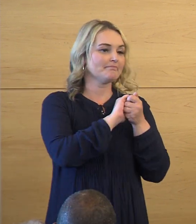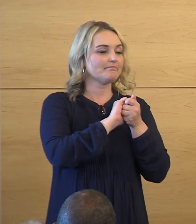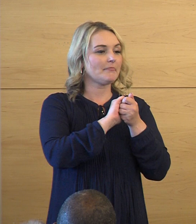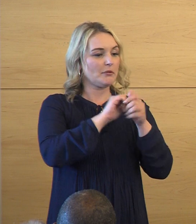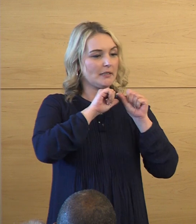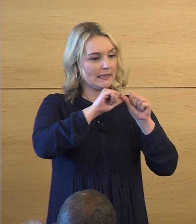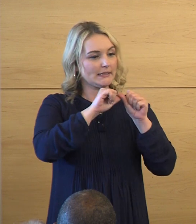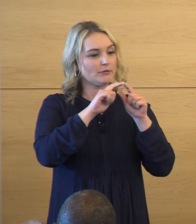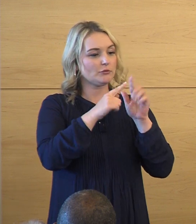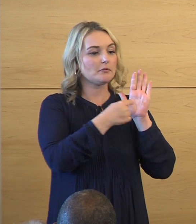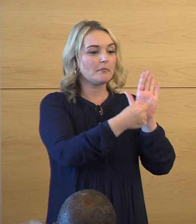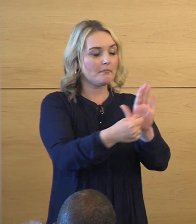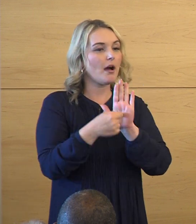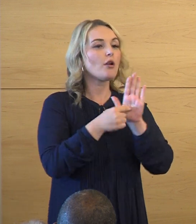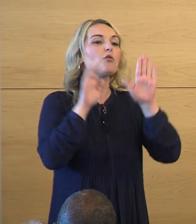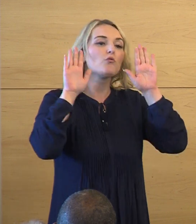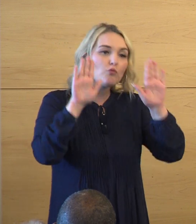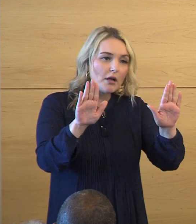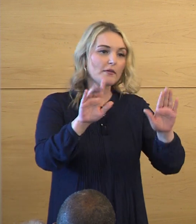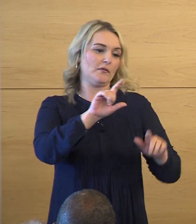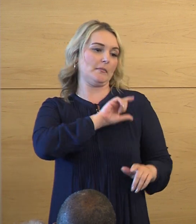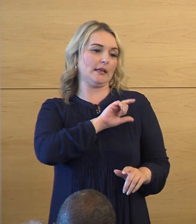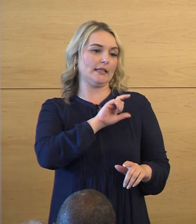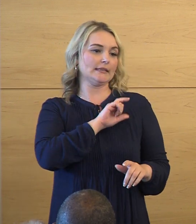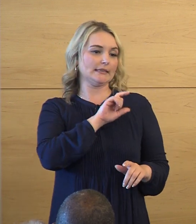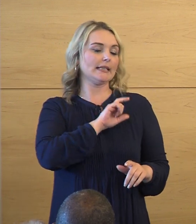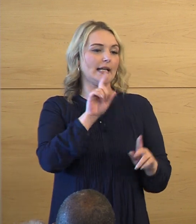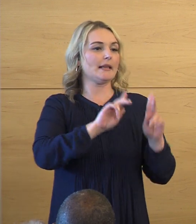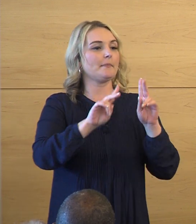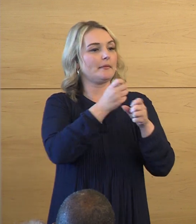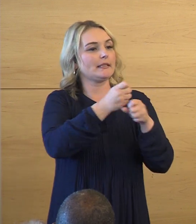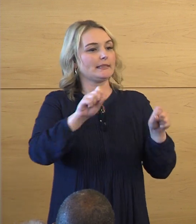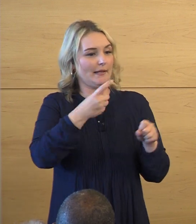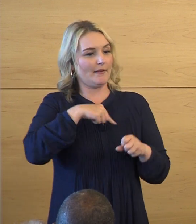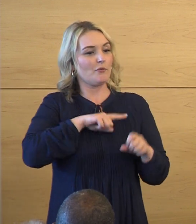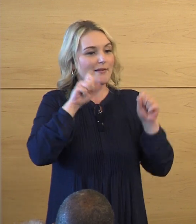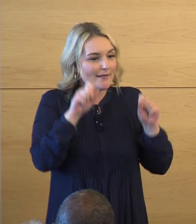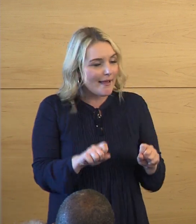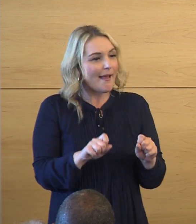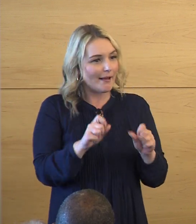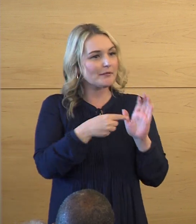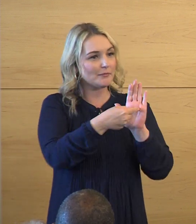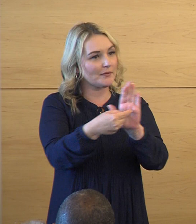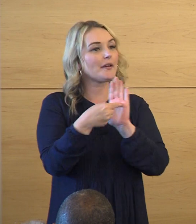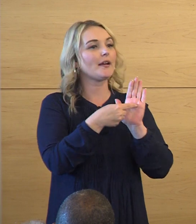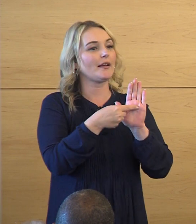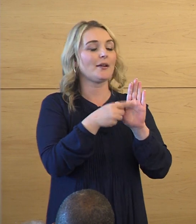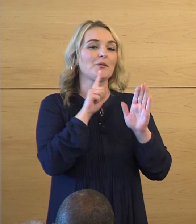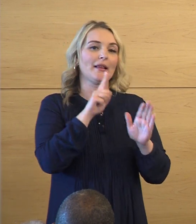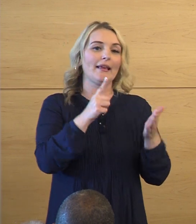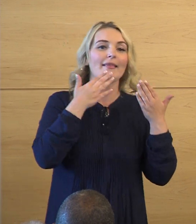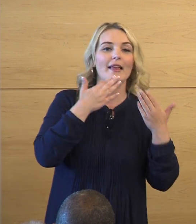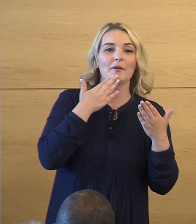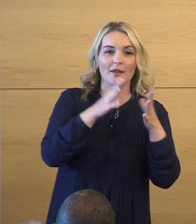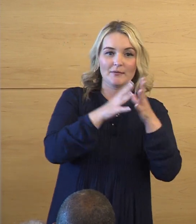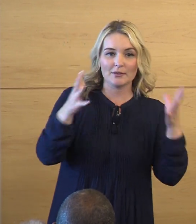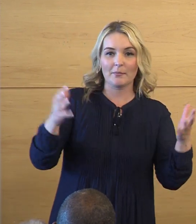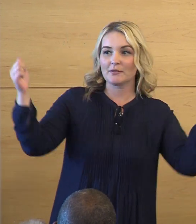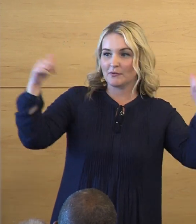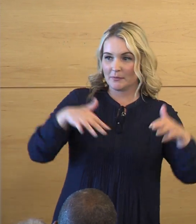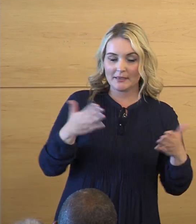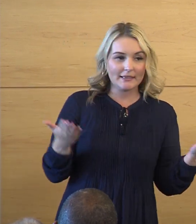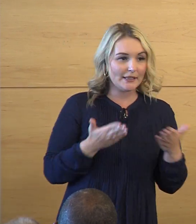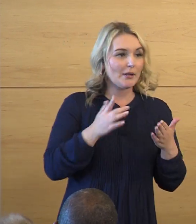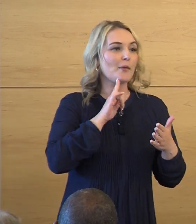to model the wonderful policing and public safety efforts that we know we can do. And I just want to say thank you so much for being here. I